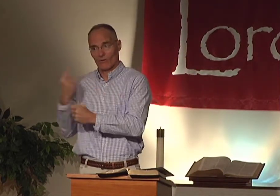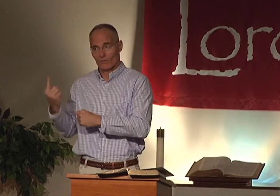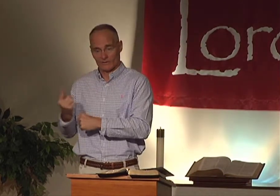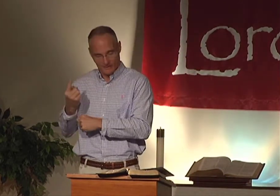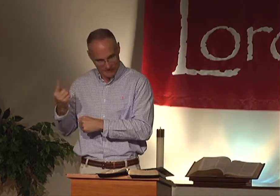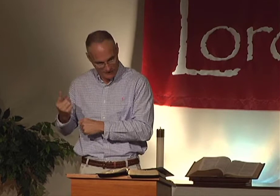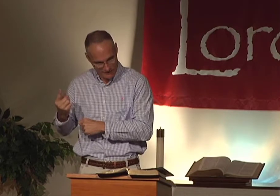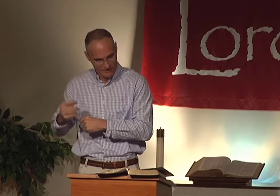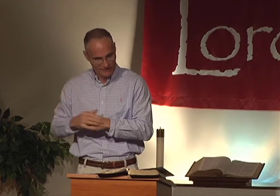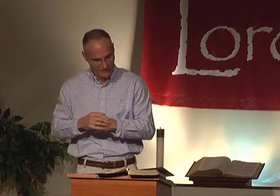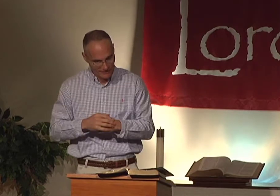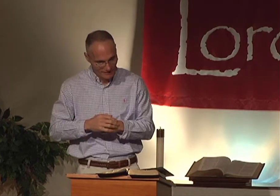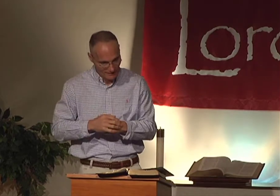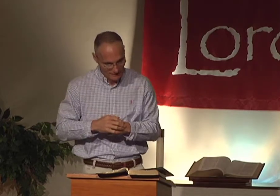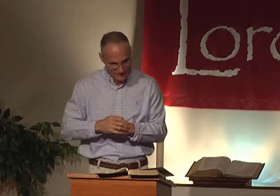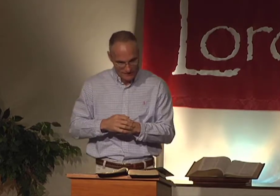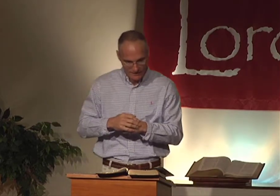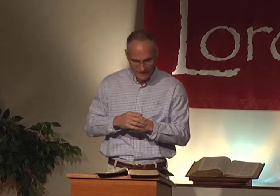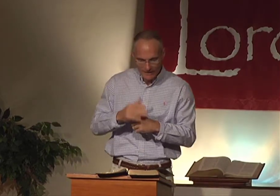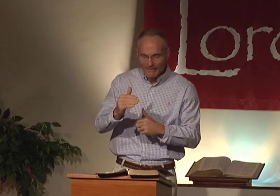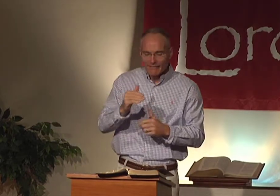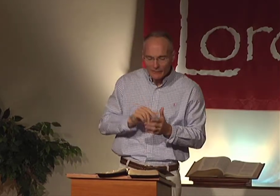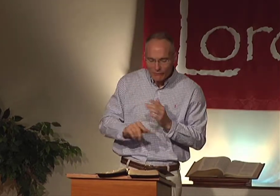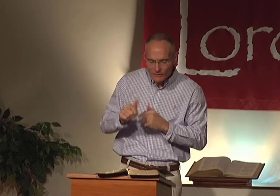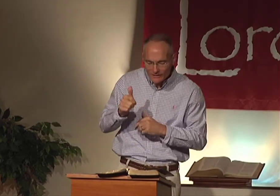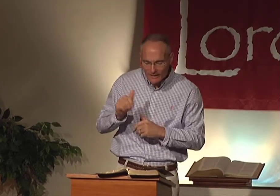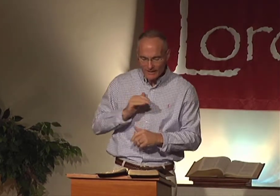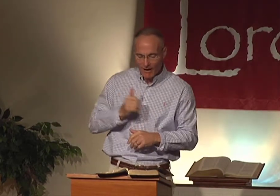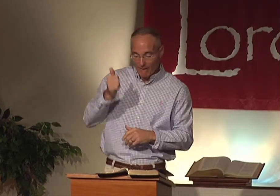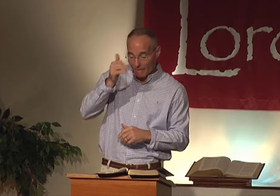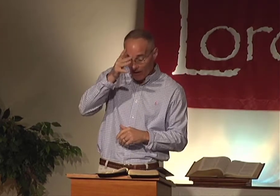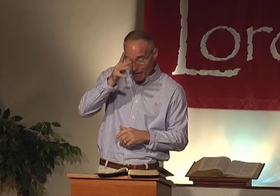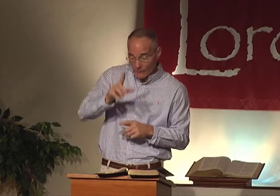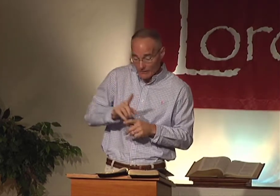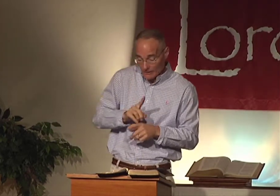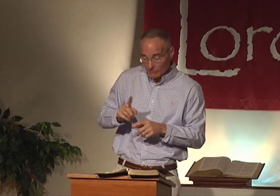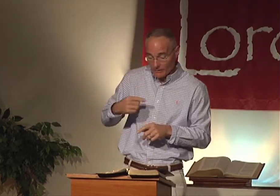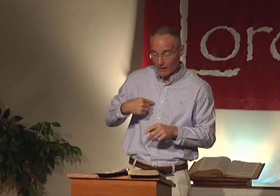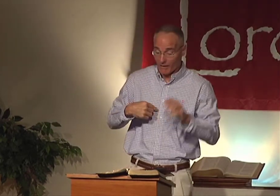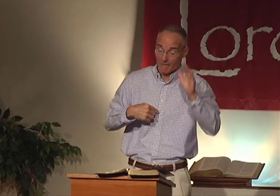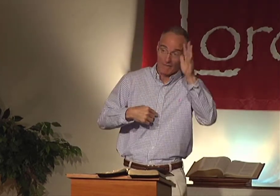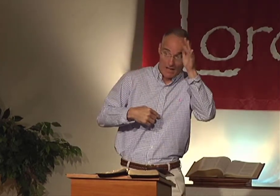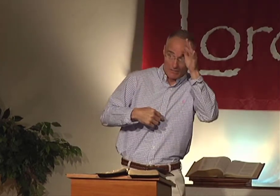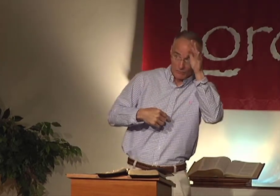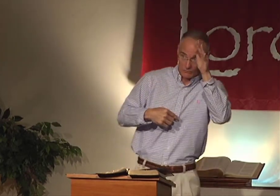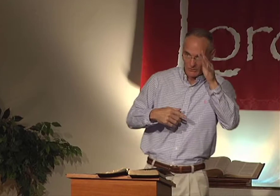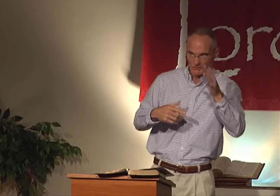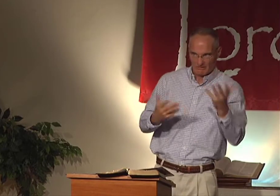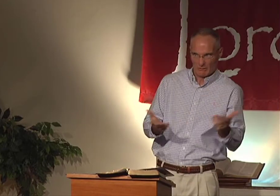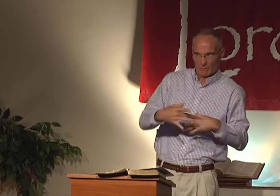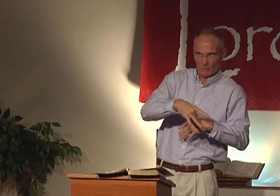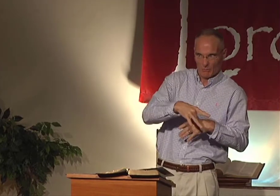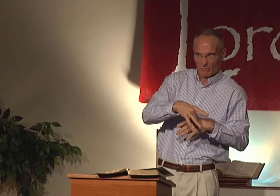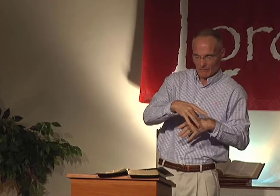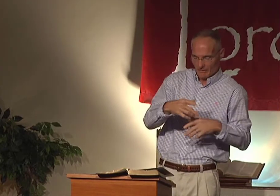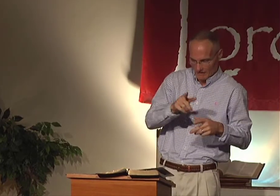He disciplines because he loves us always. And the next verse in 10, it says, our Father disciplines us here on